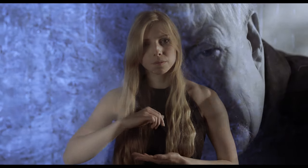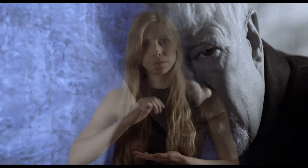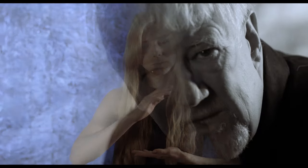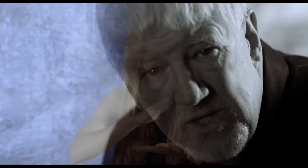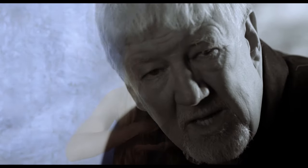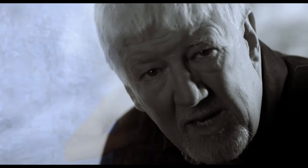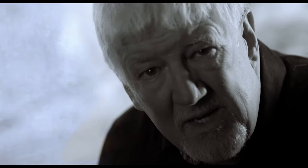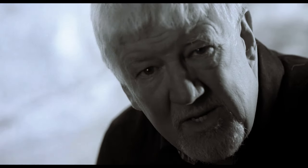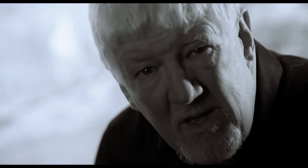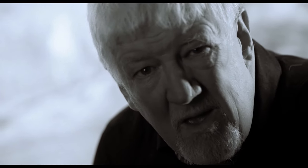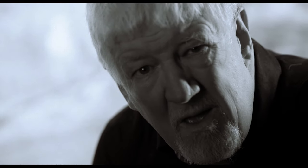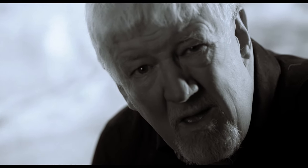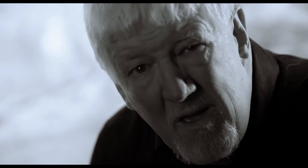And what shall I say?